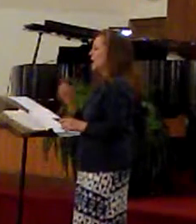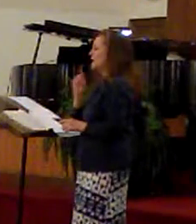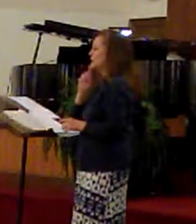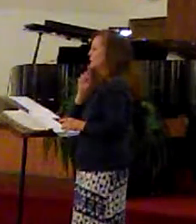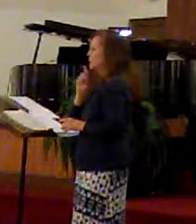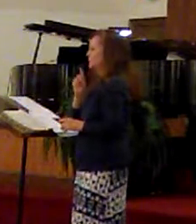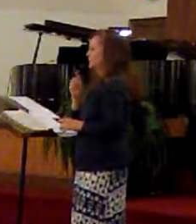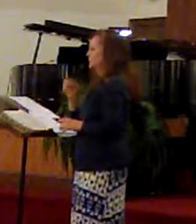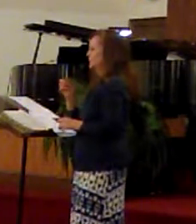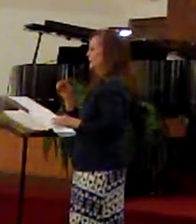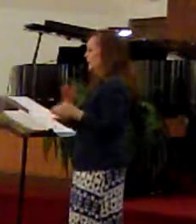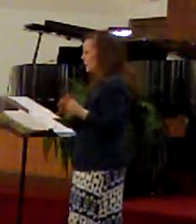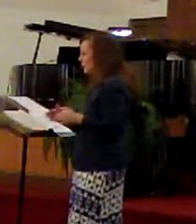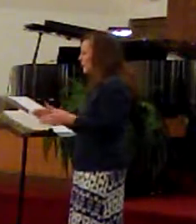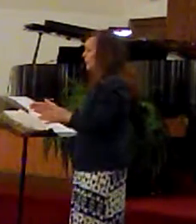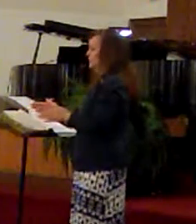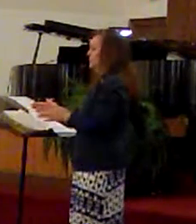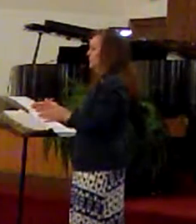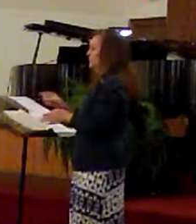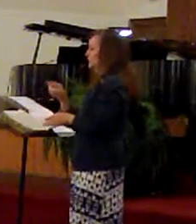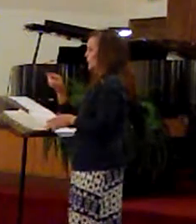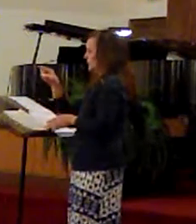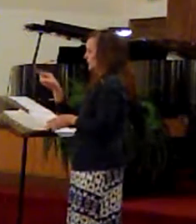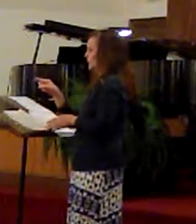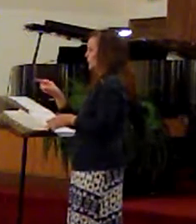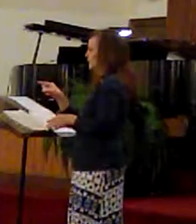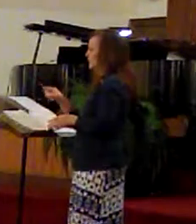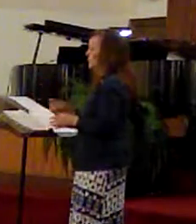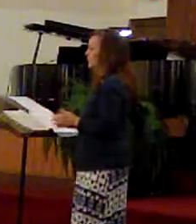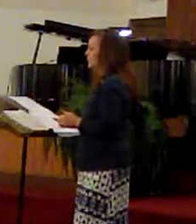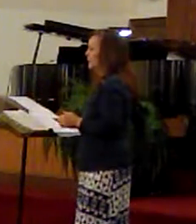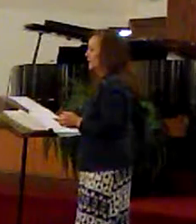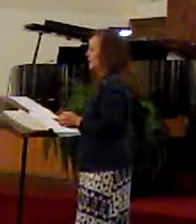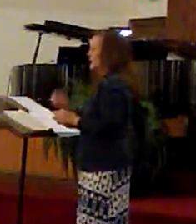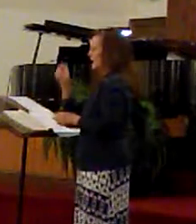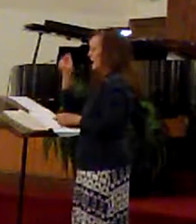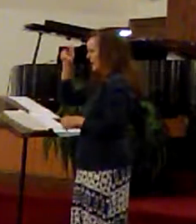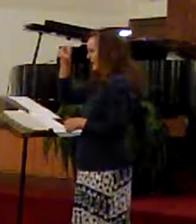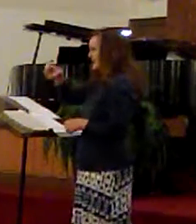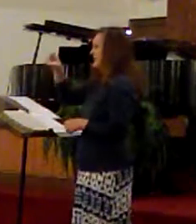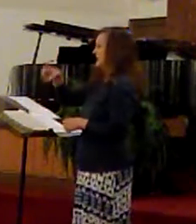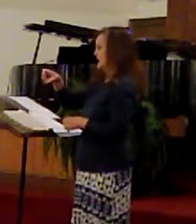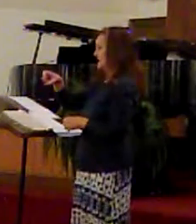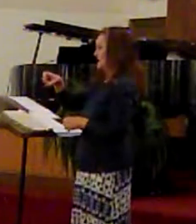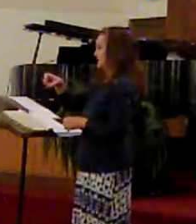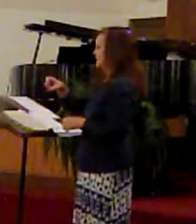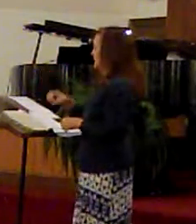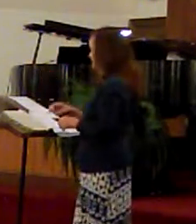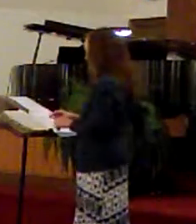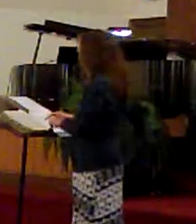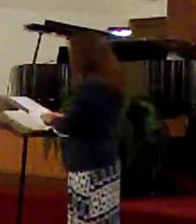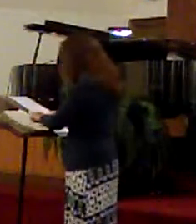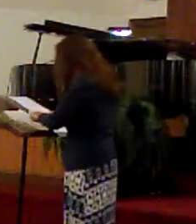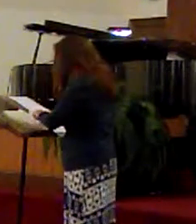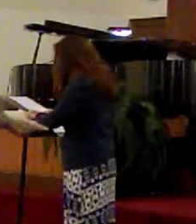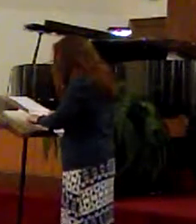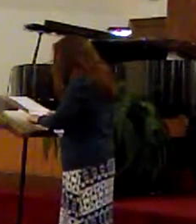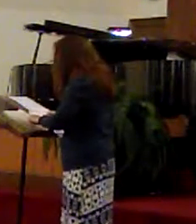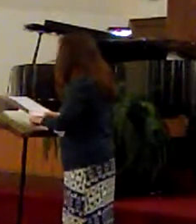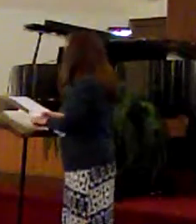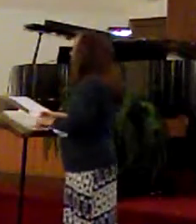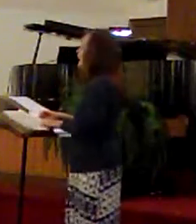just take everything I say at face value and accept it. You should be studying to make sure I'm preaching the truth.